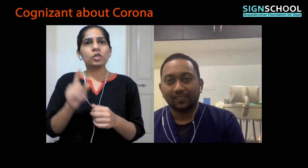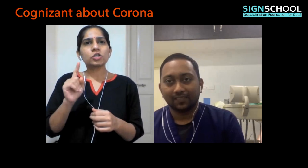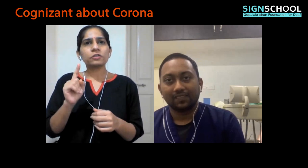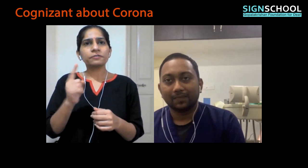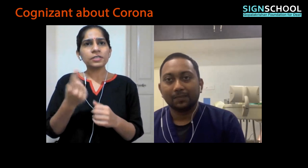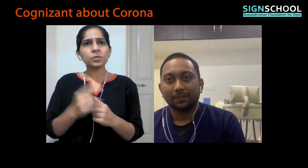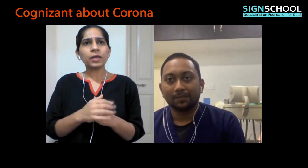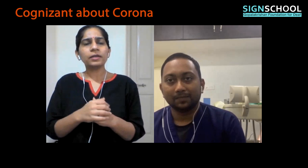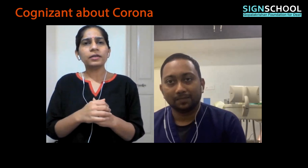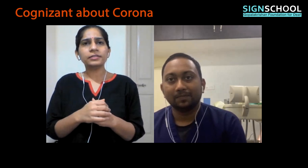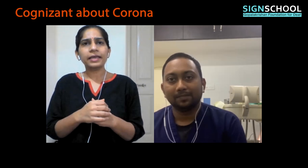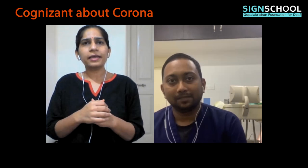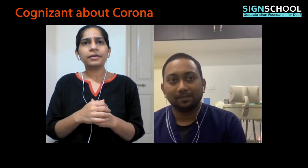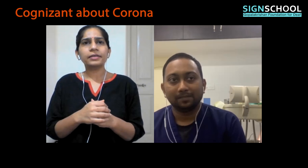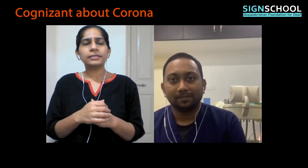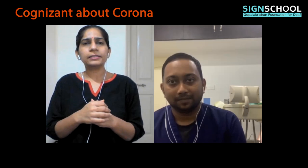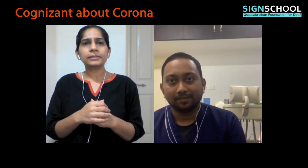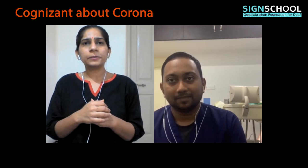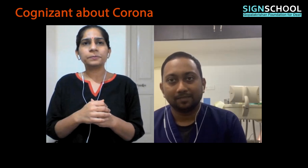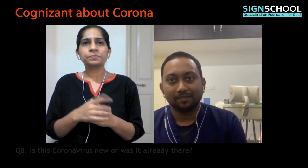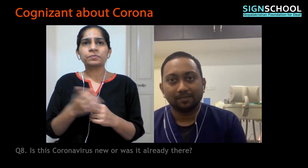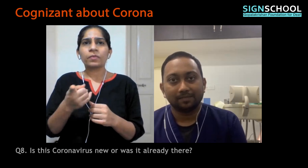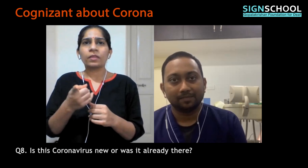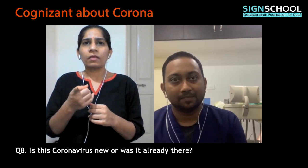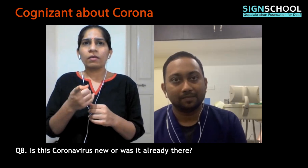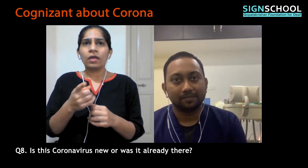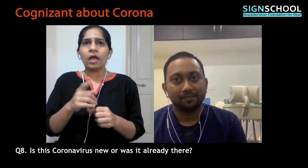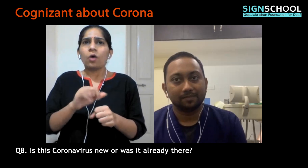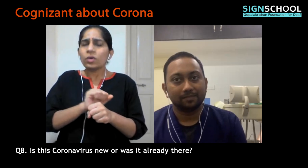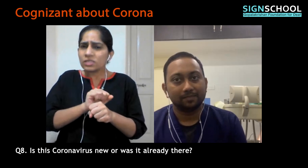questions. So the first one there is,